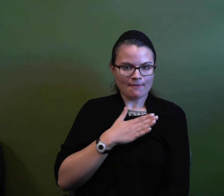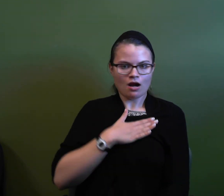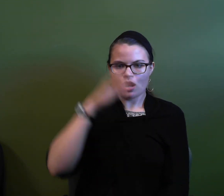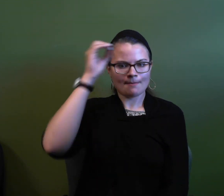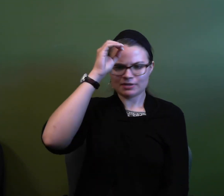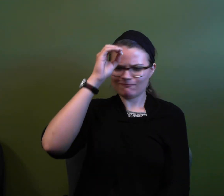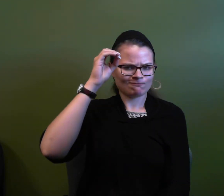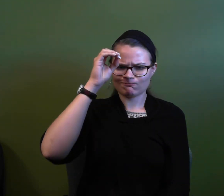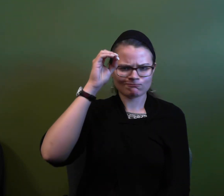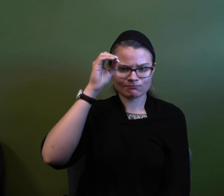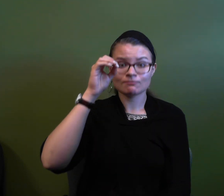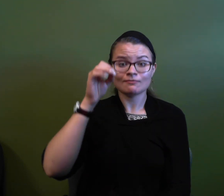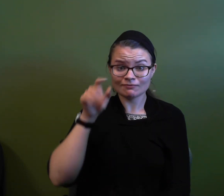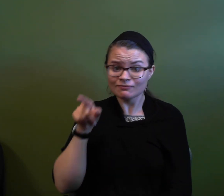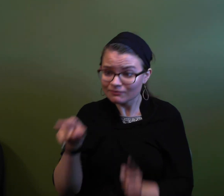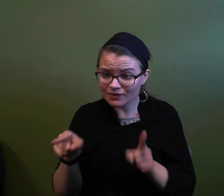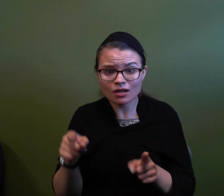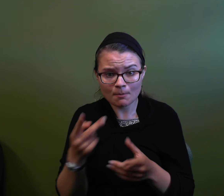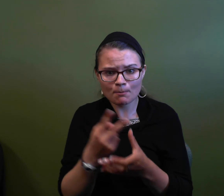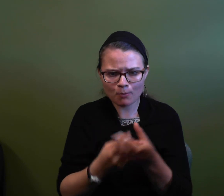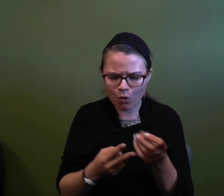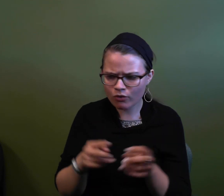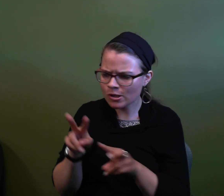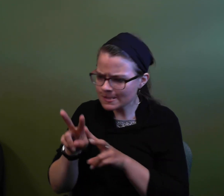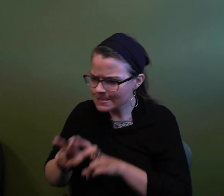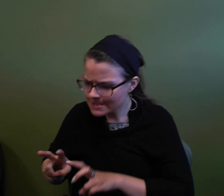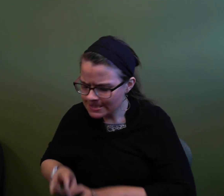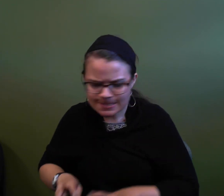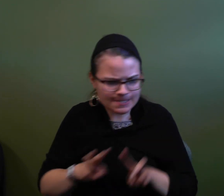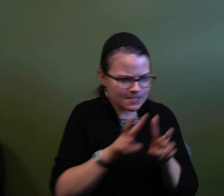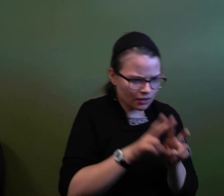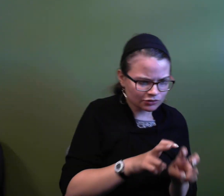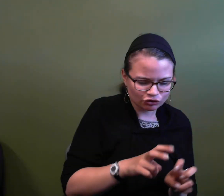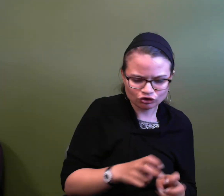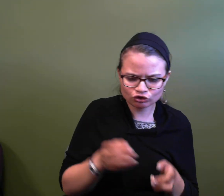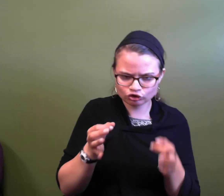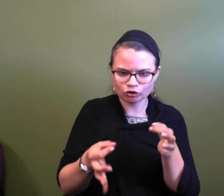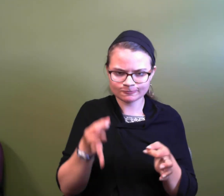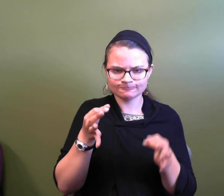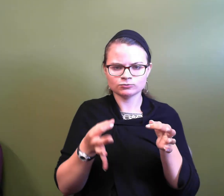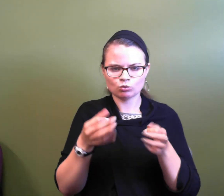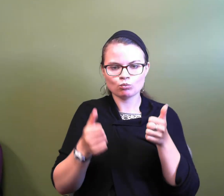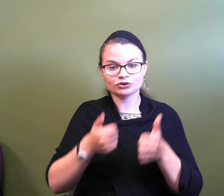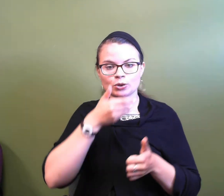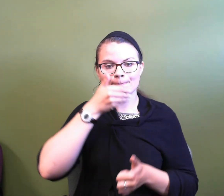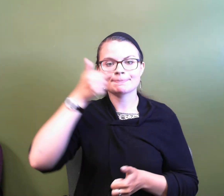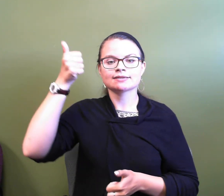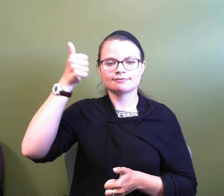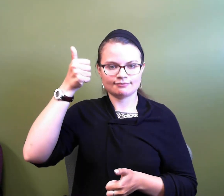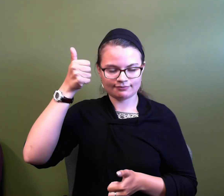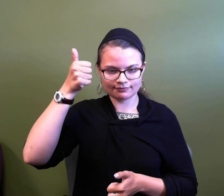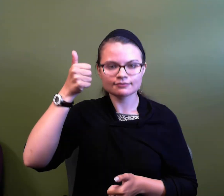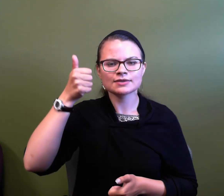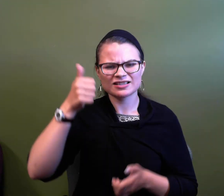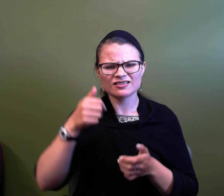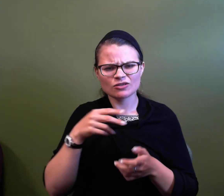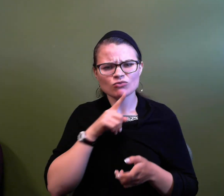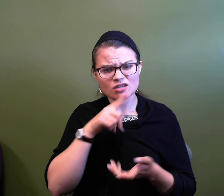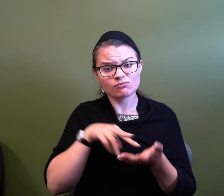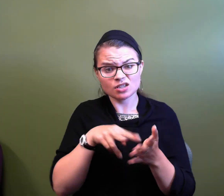at both sides, and then you're making a judgment. So this shows that you're thinking about the question, and